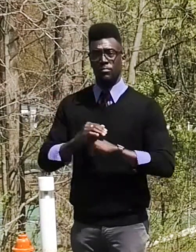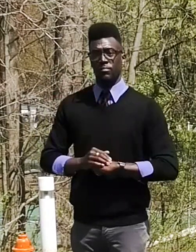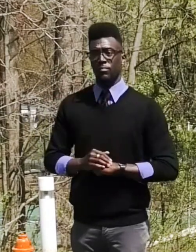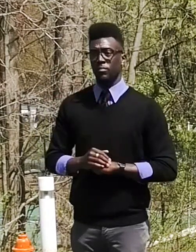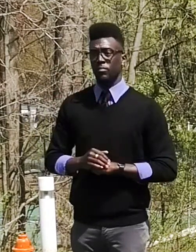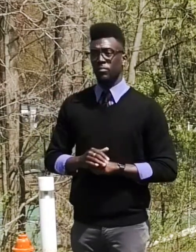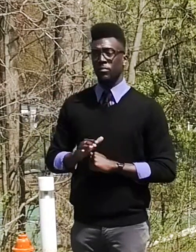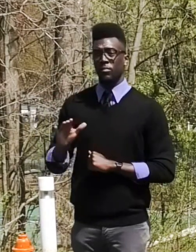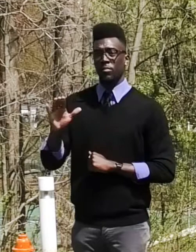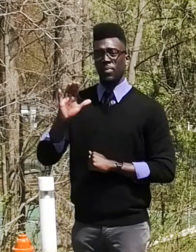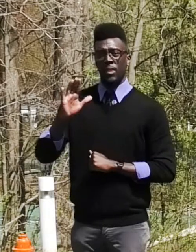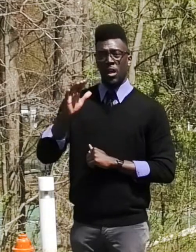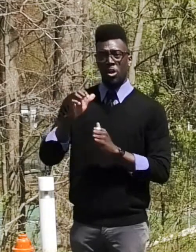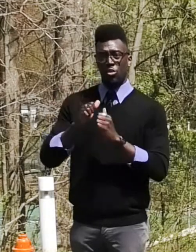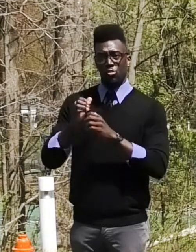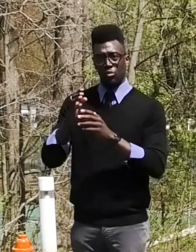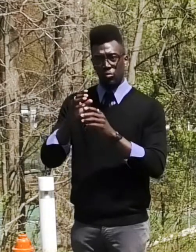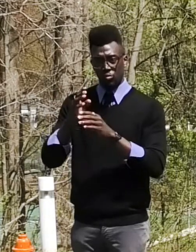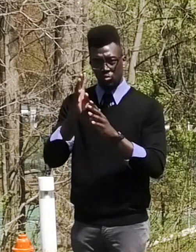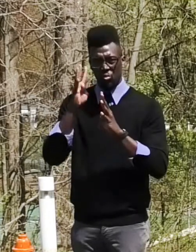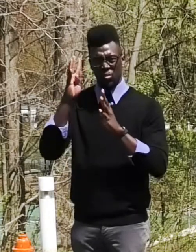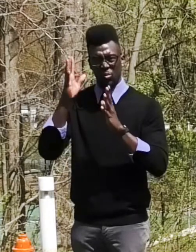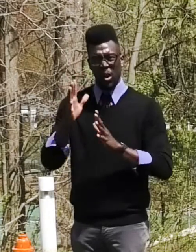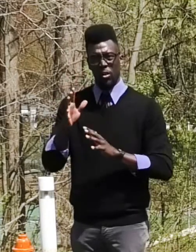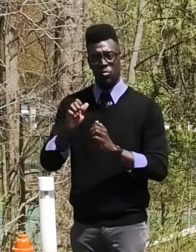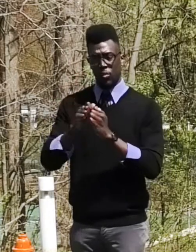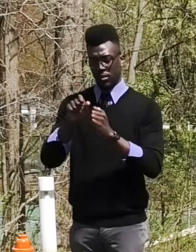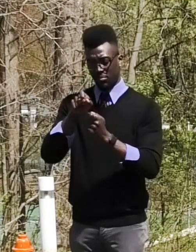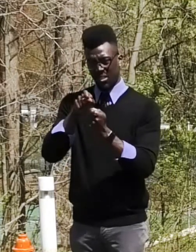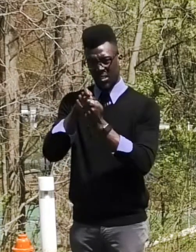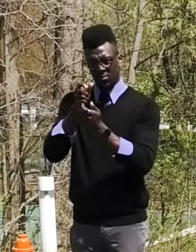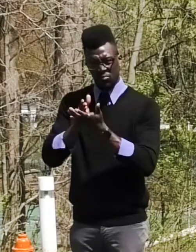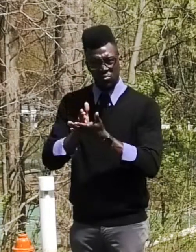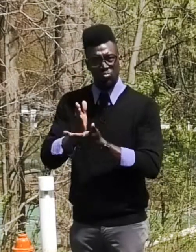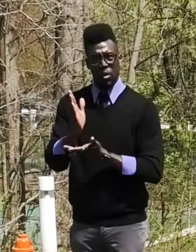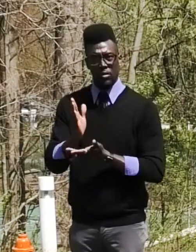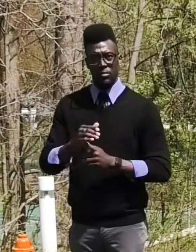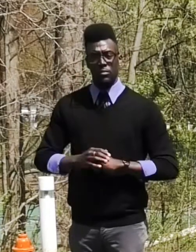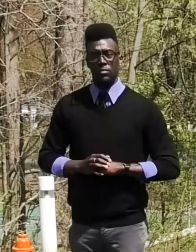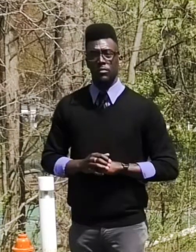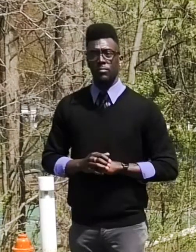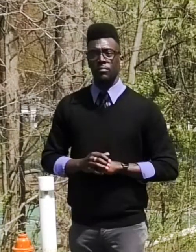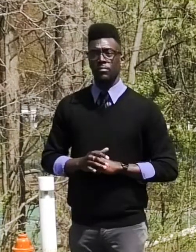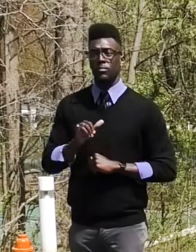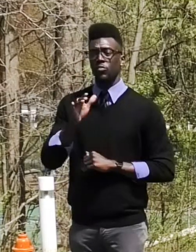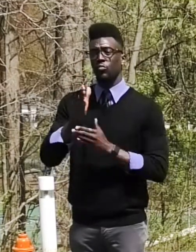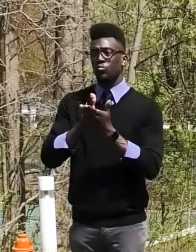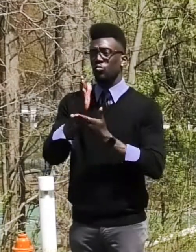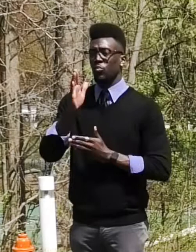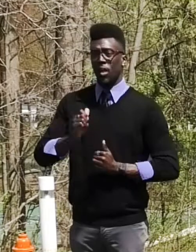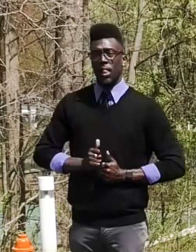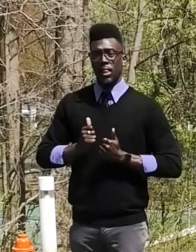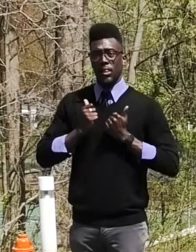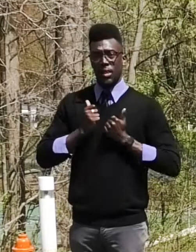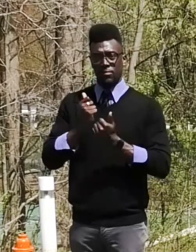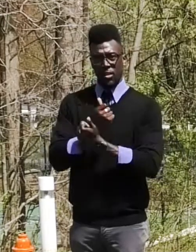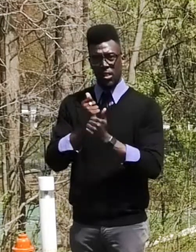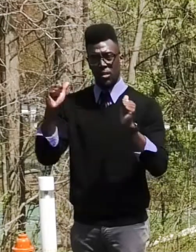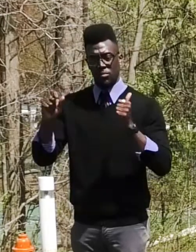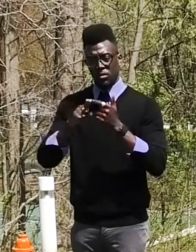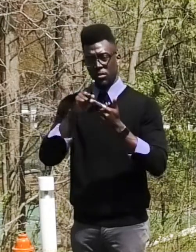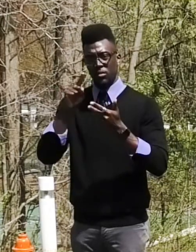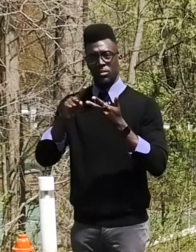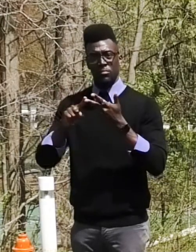their Creator with certain unalienable rights, and among them are life, liberty,